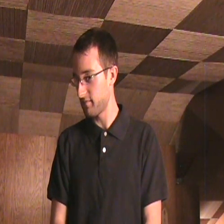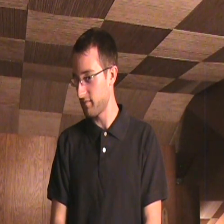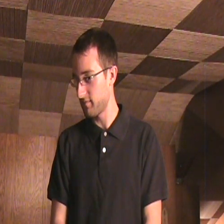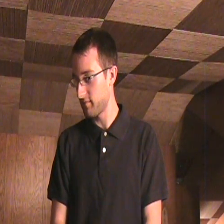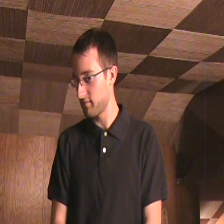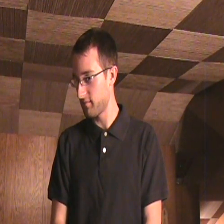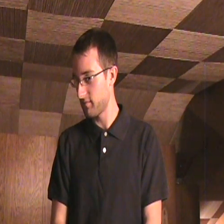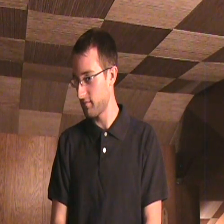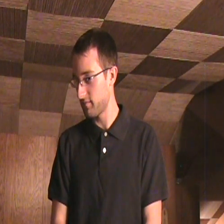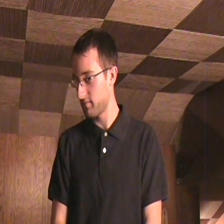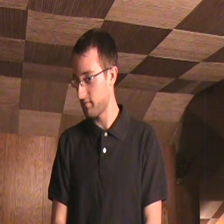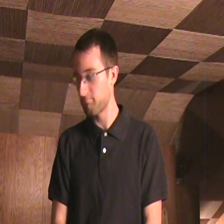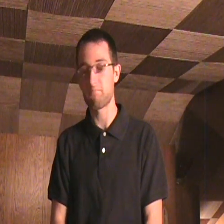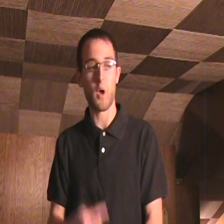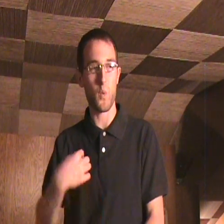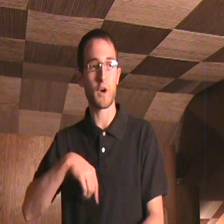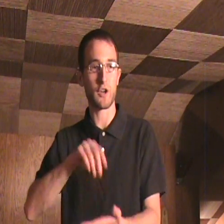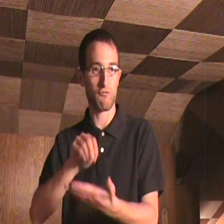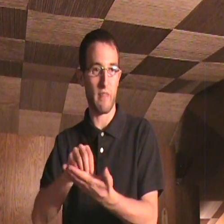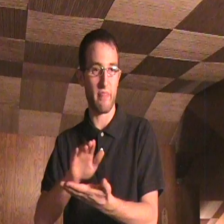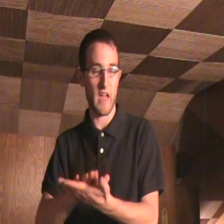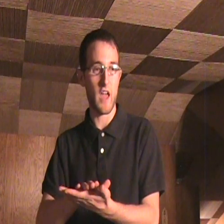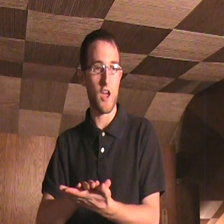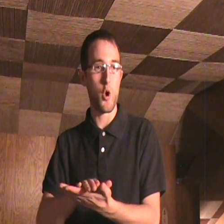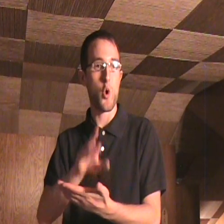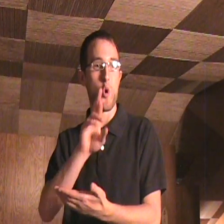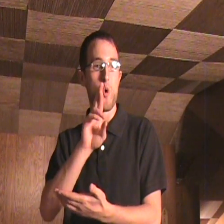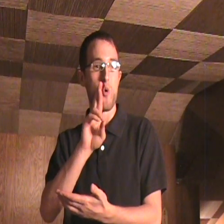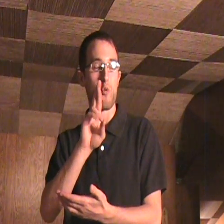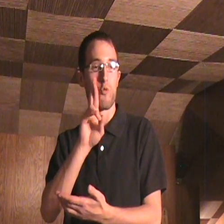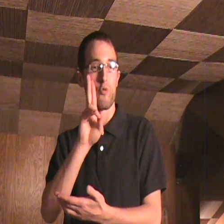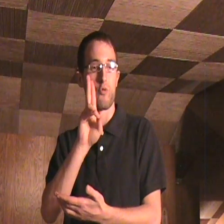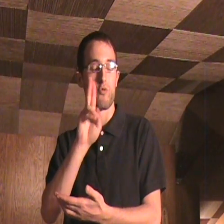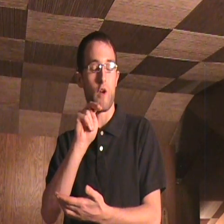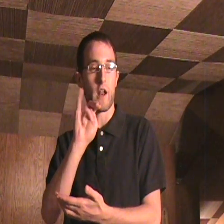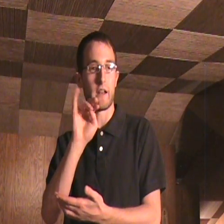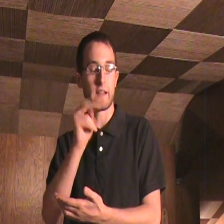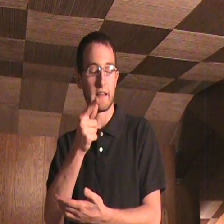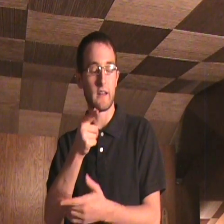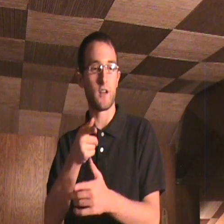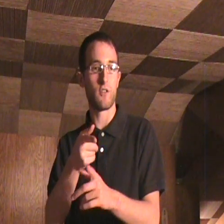let's write that down. Running. What kind of ending does running have?